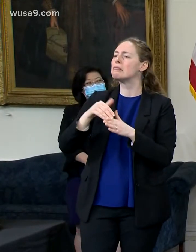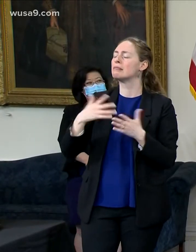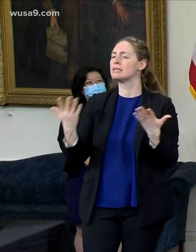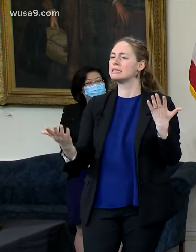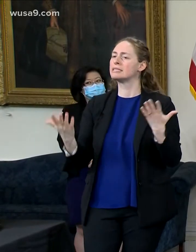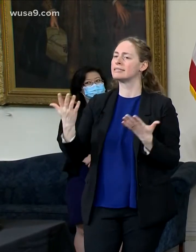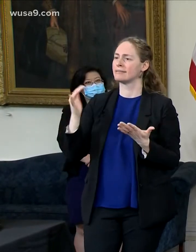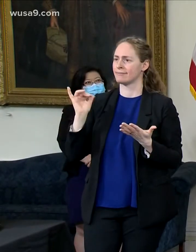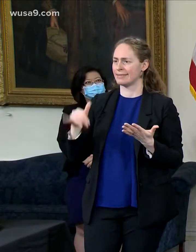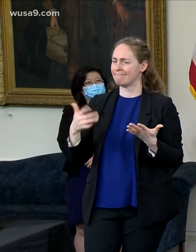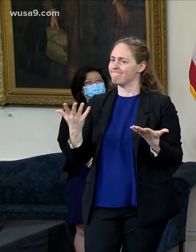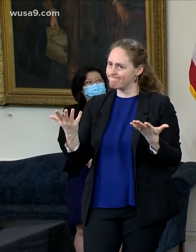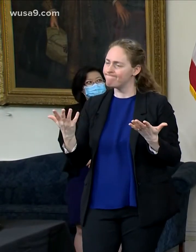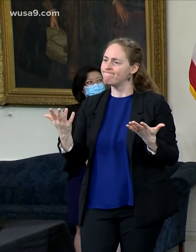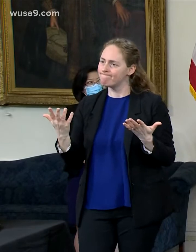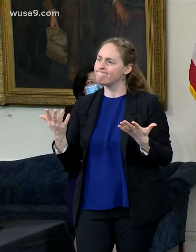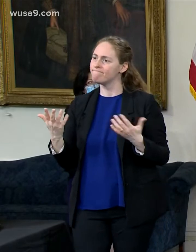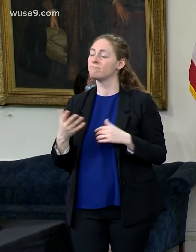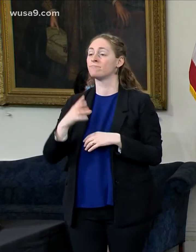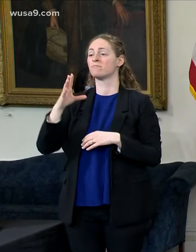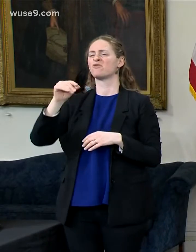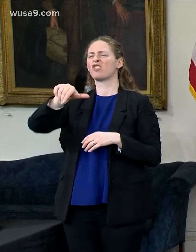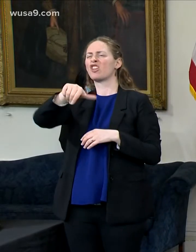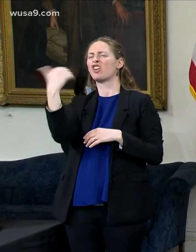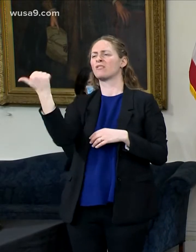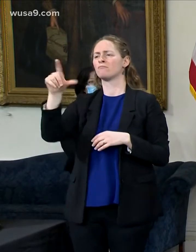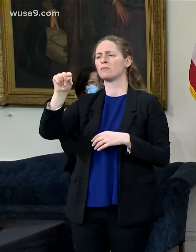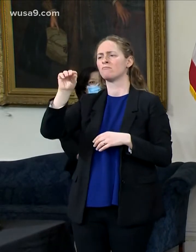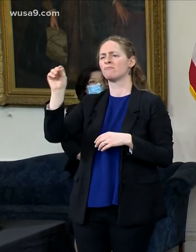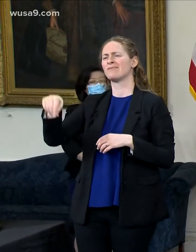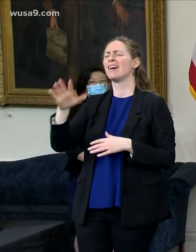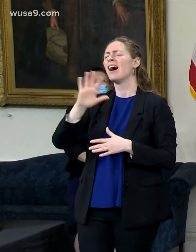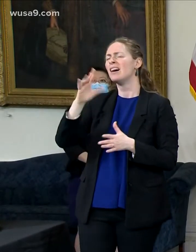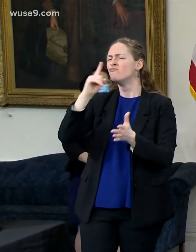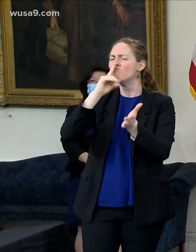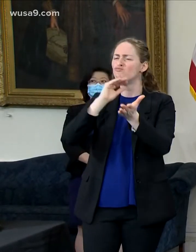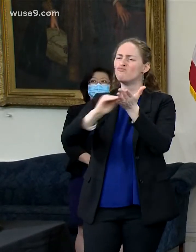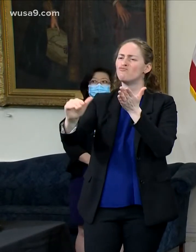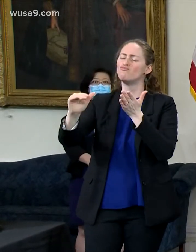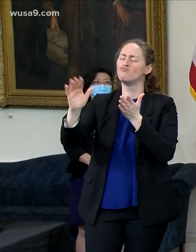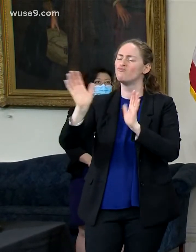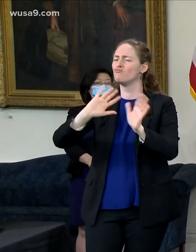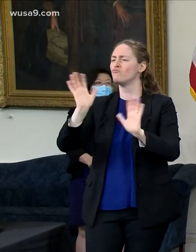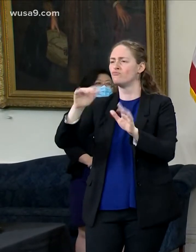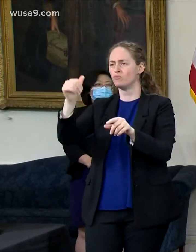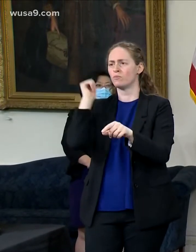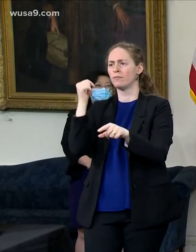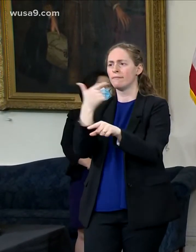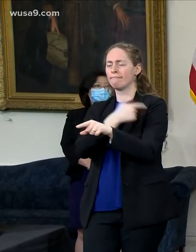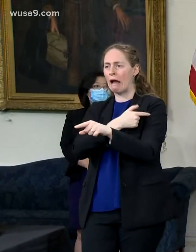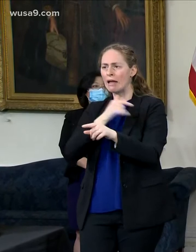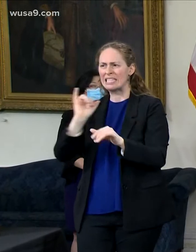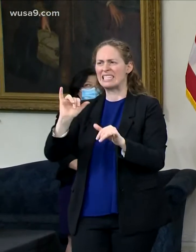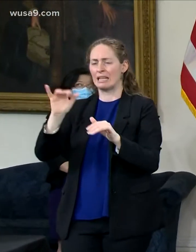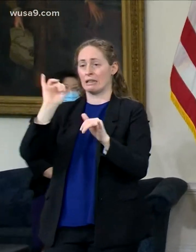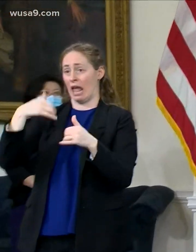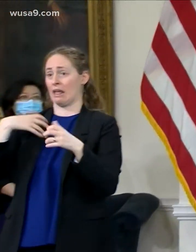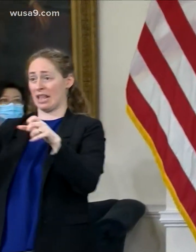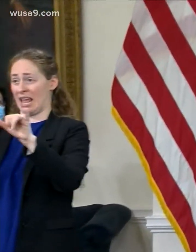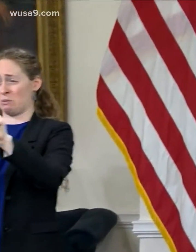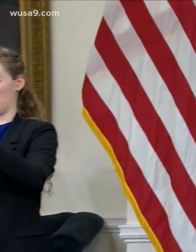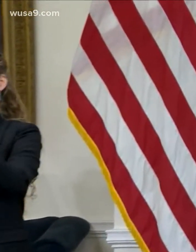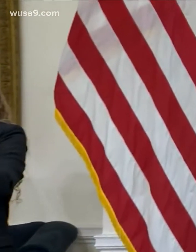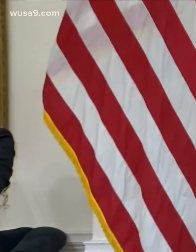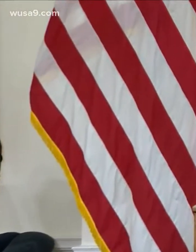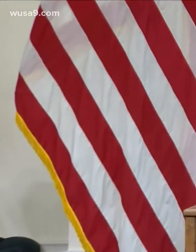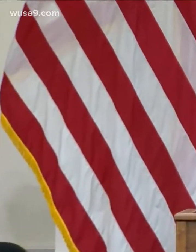sure if they want it or not. And 20% are absolutely don't want it. So we want to convince all those persuadables and try to get as many people done. But we're going